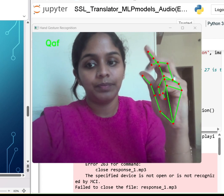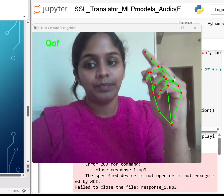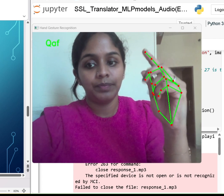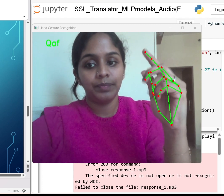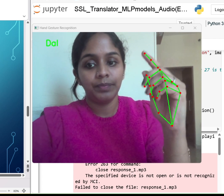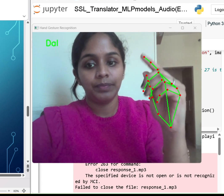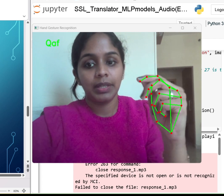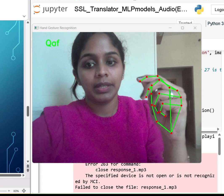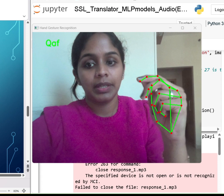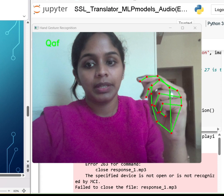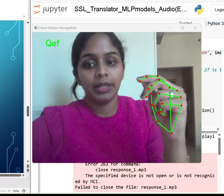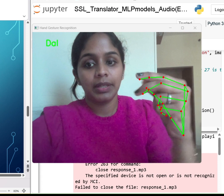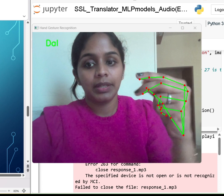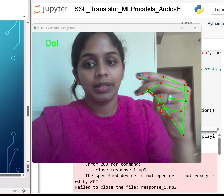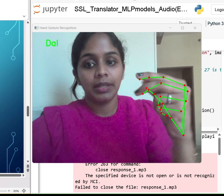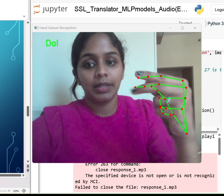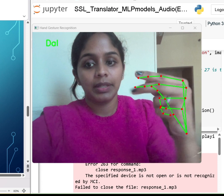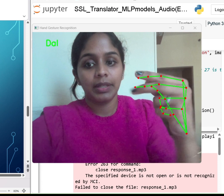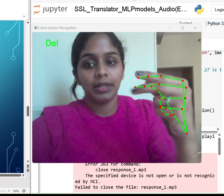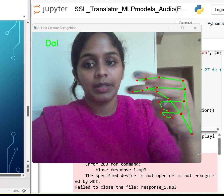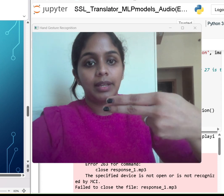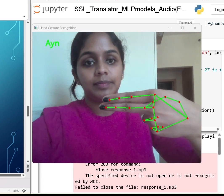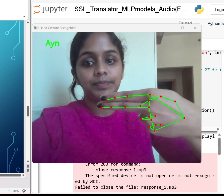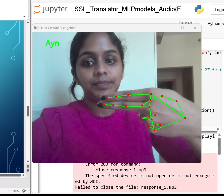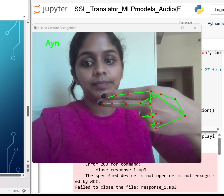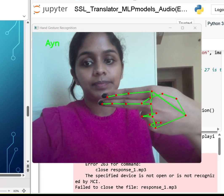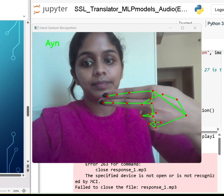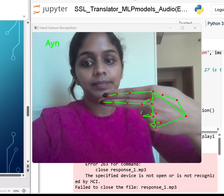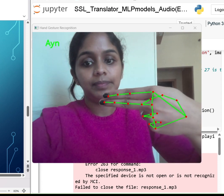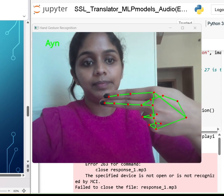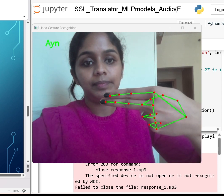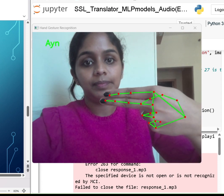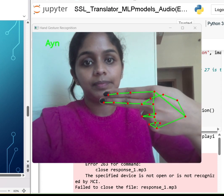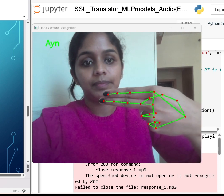figure. Yeah,